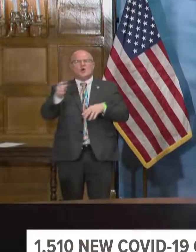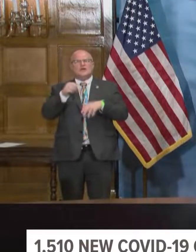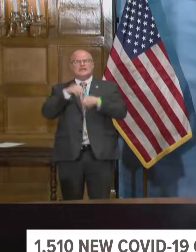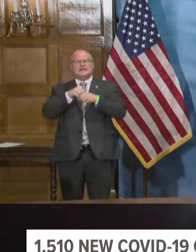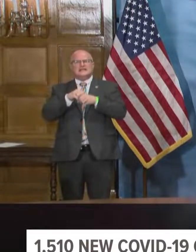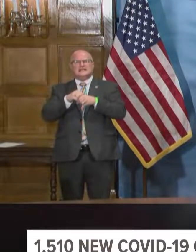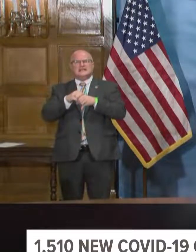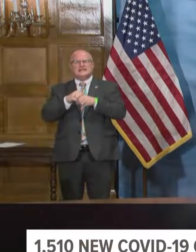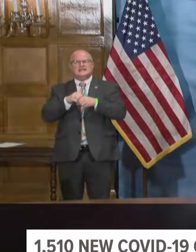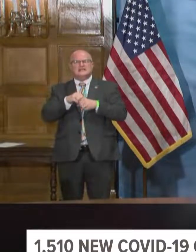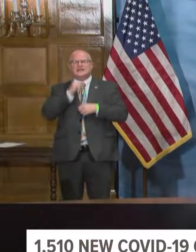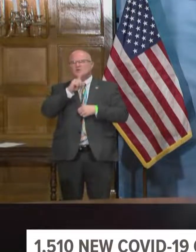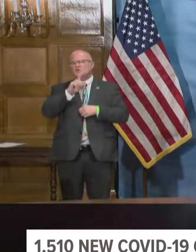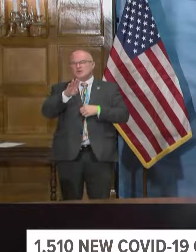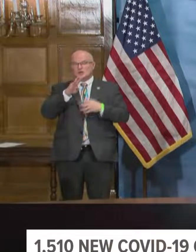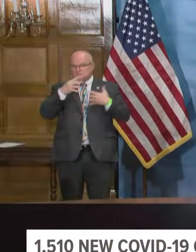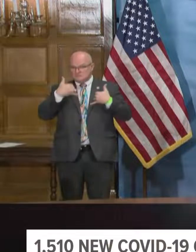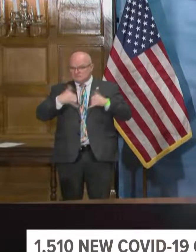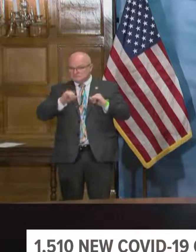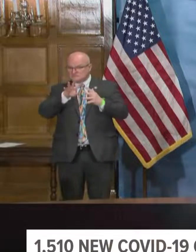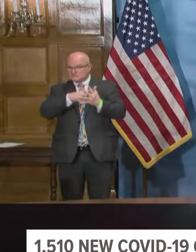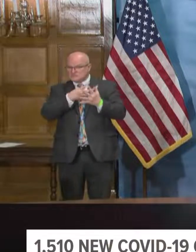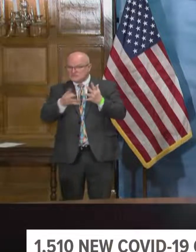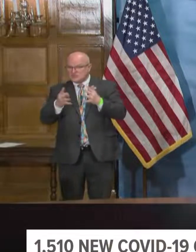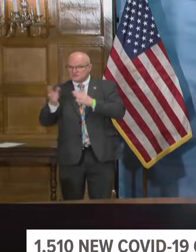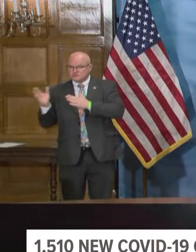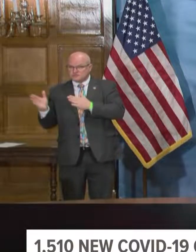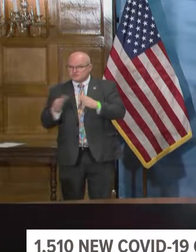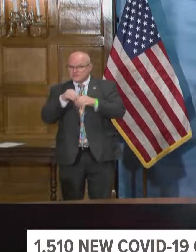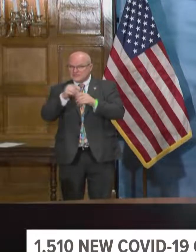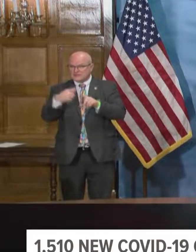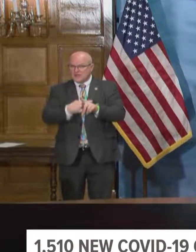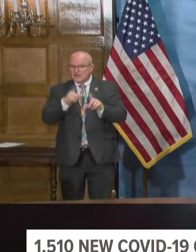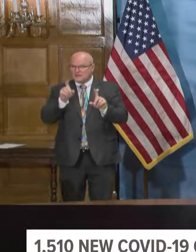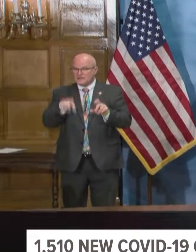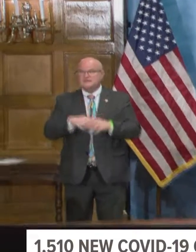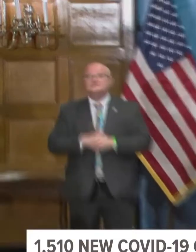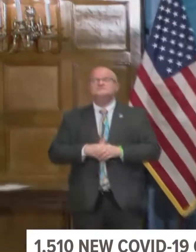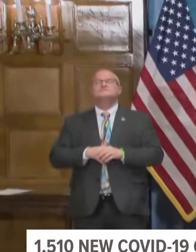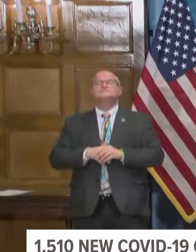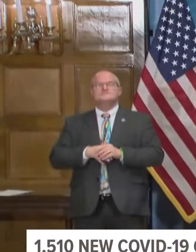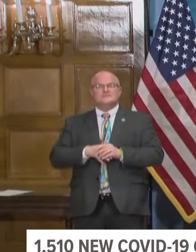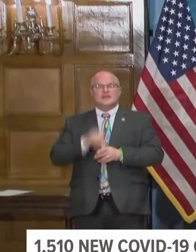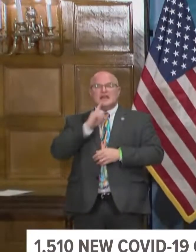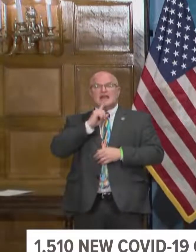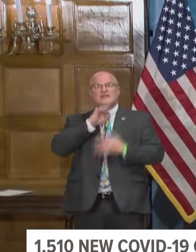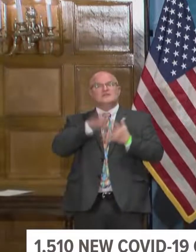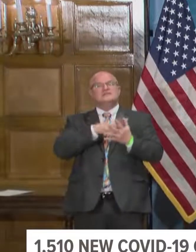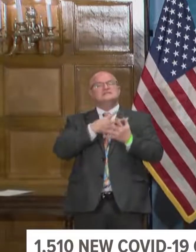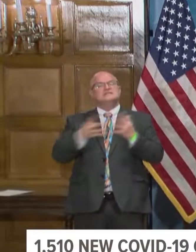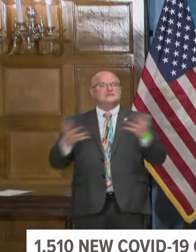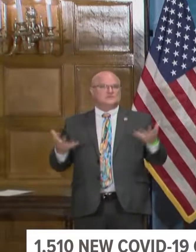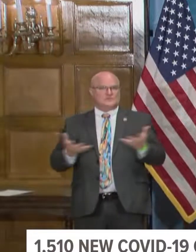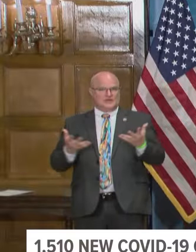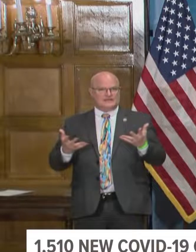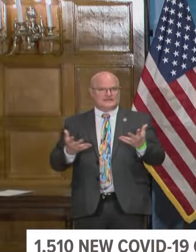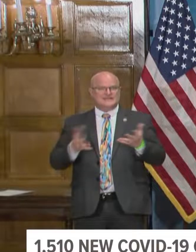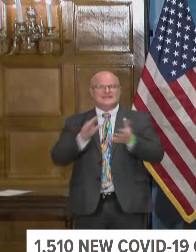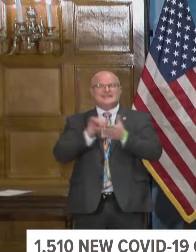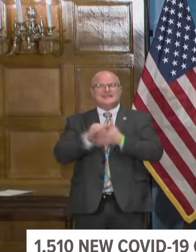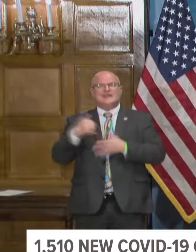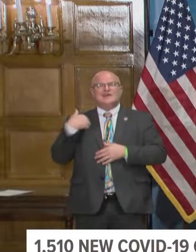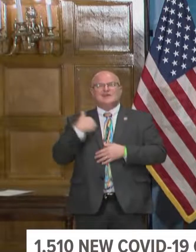1B? Are we still on schedule to get those folks in this month? Well, actually, the schedule was that we